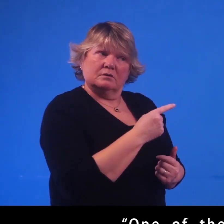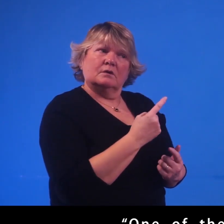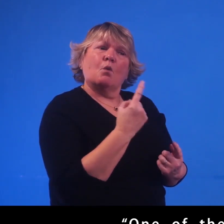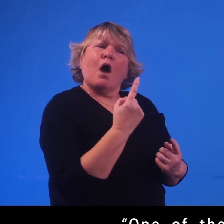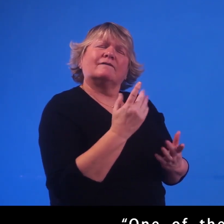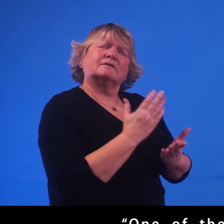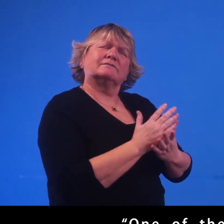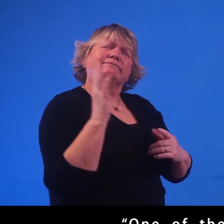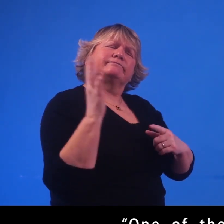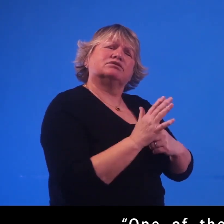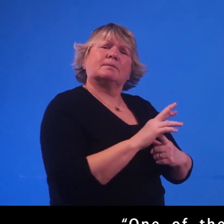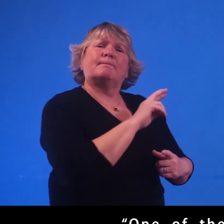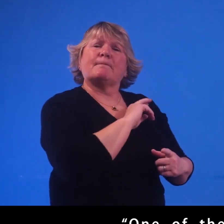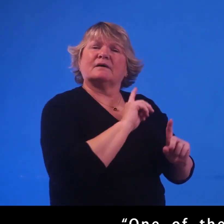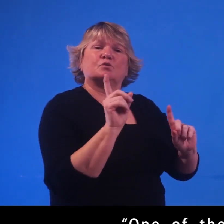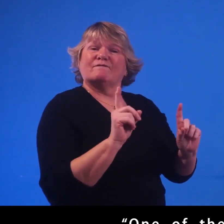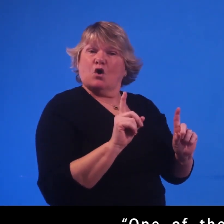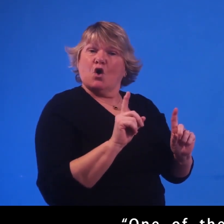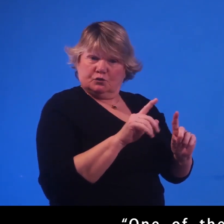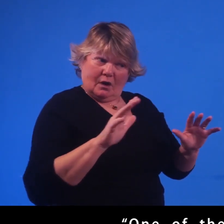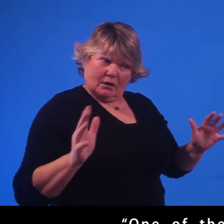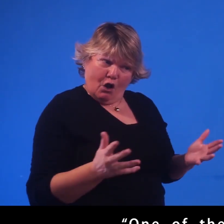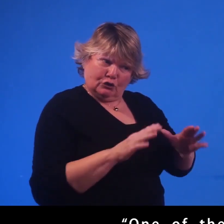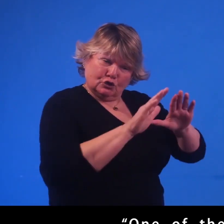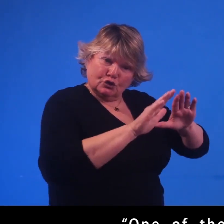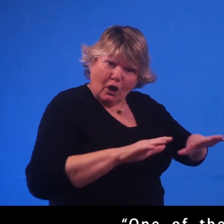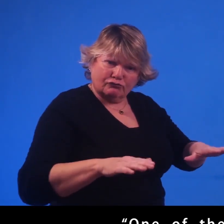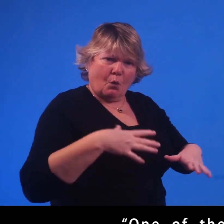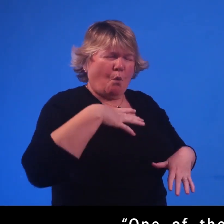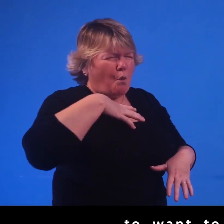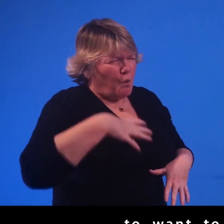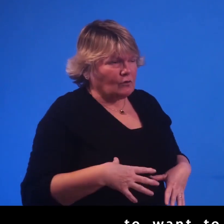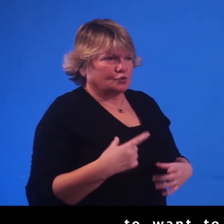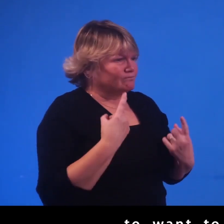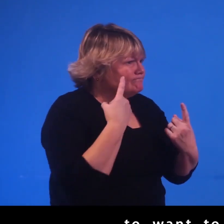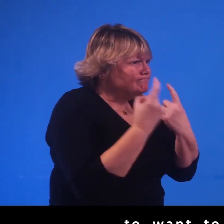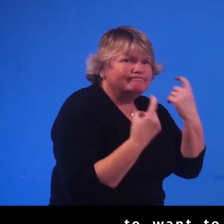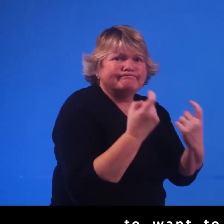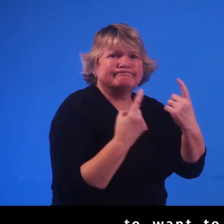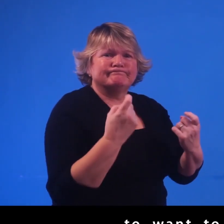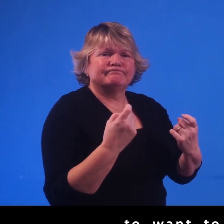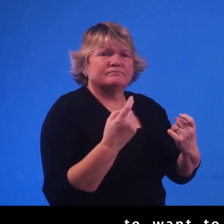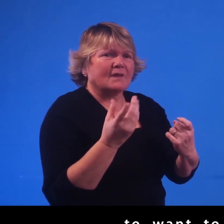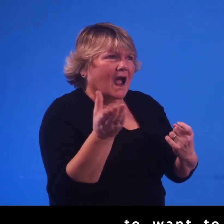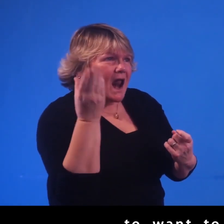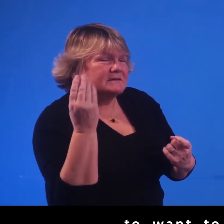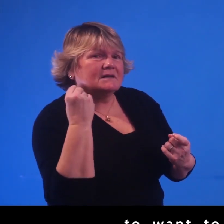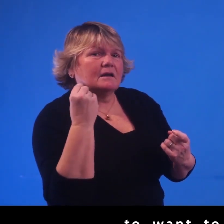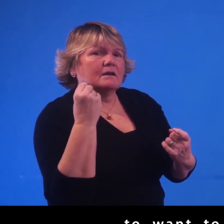One of the chief purposes of the book is to encourage children to want to look and to listen and